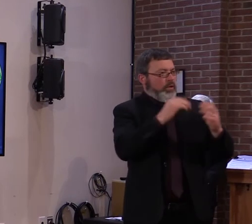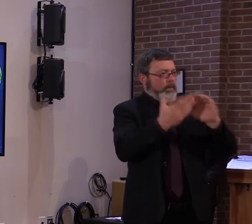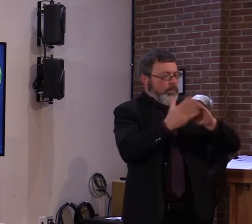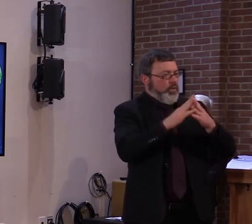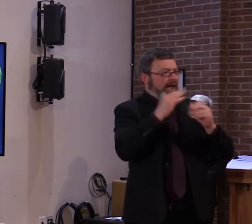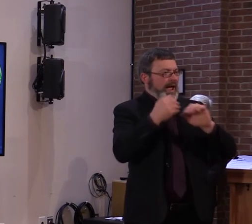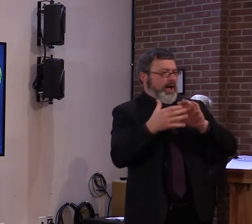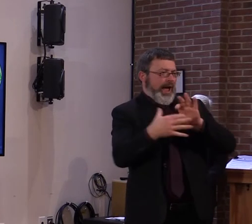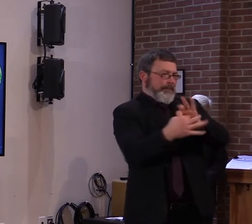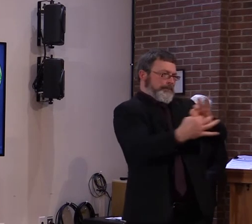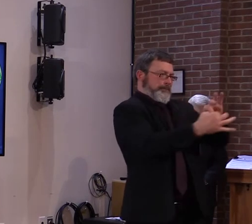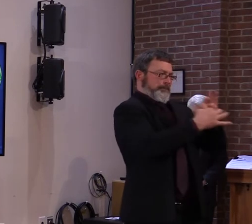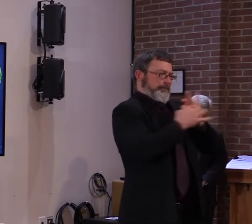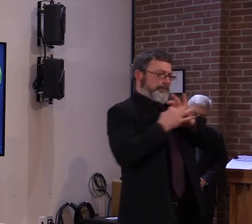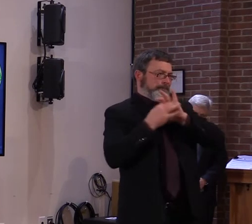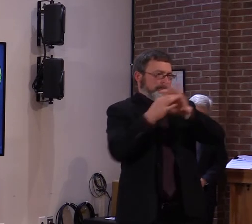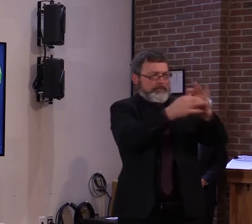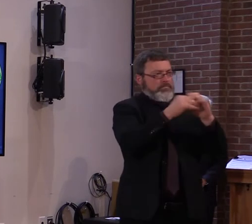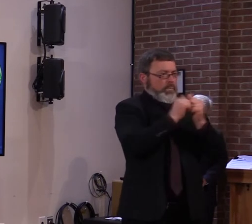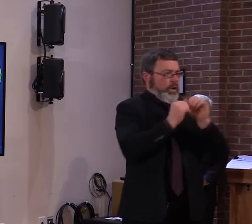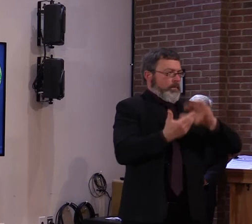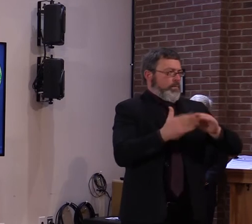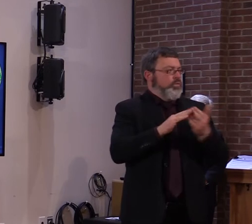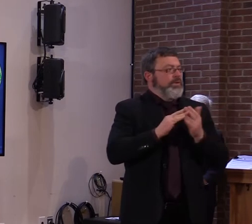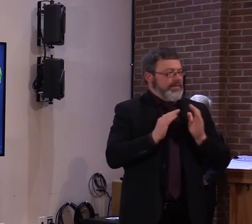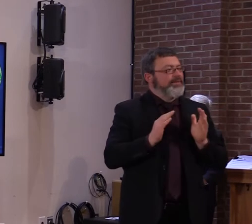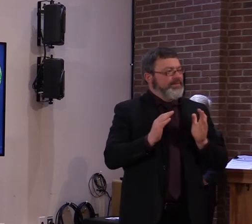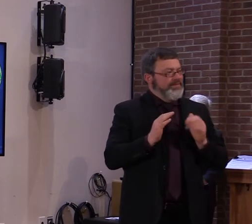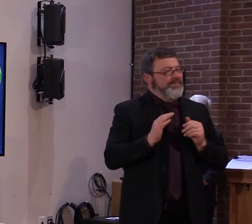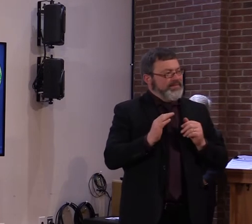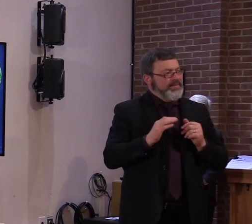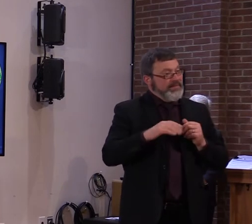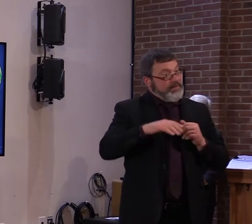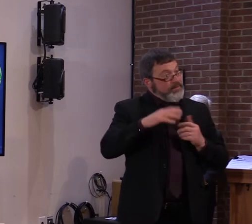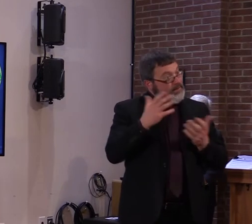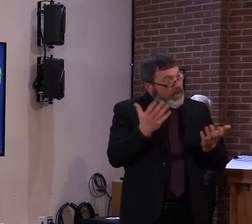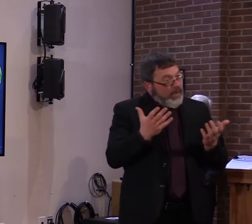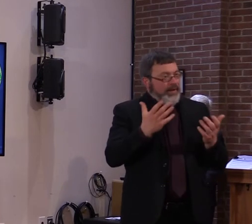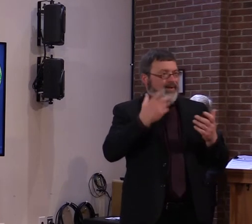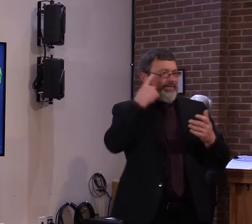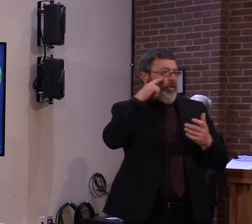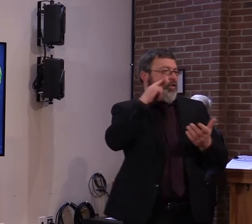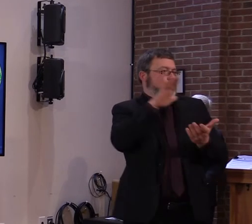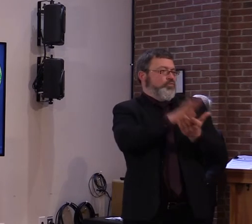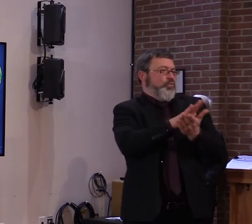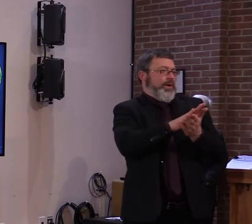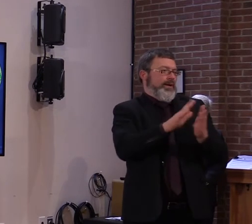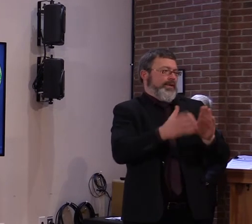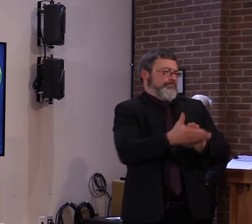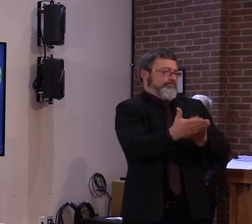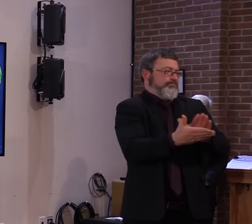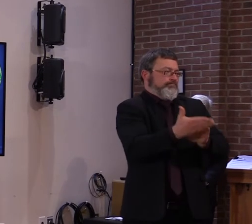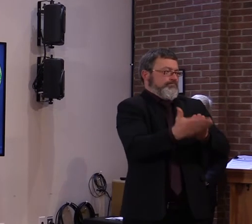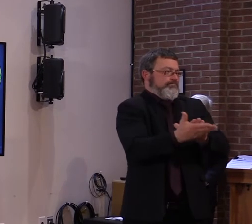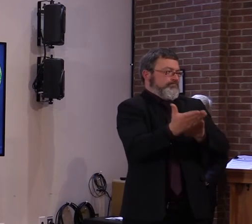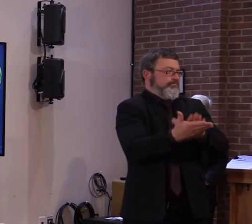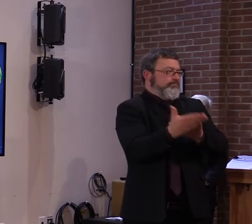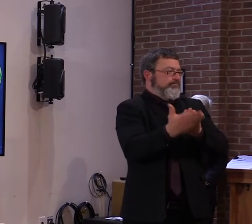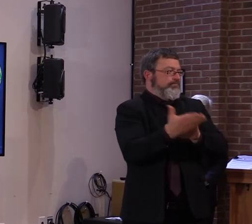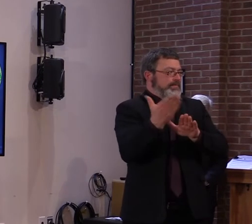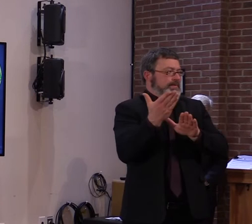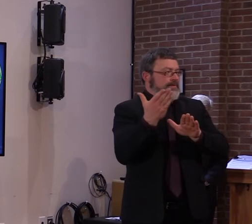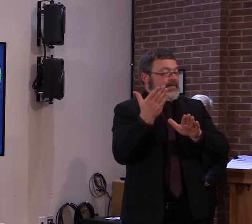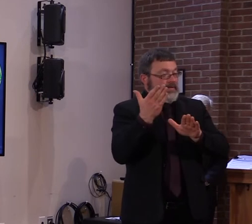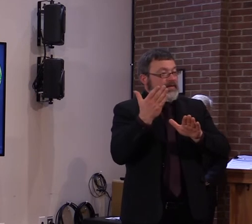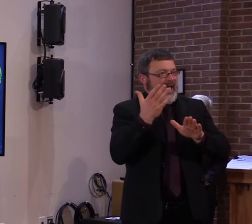open. By keeping COVID out of our communities, we can keep them out of our schools. I know it's hard to rethink